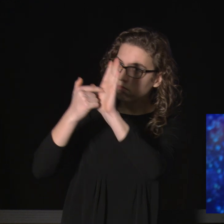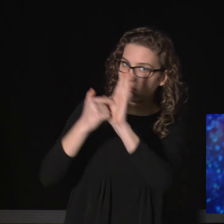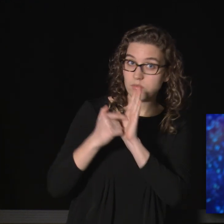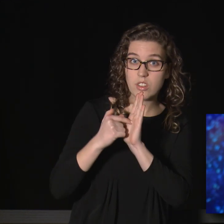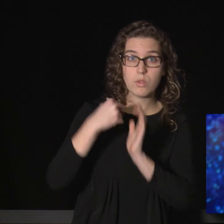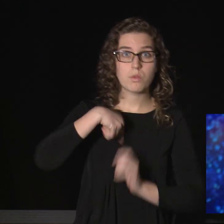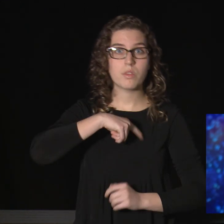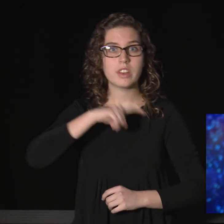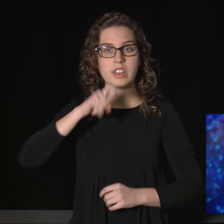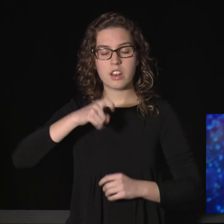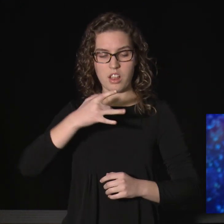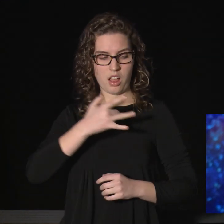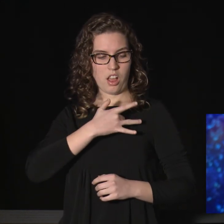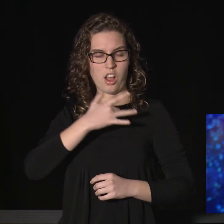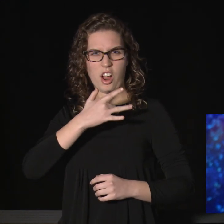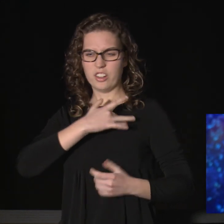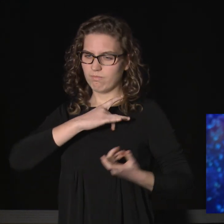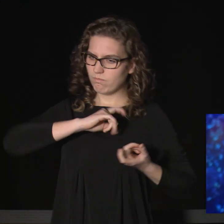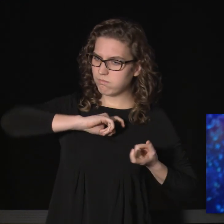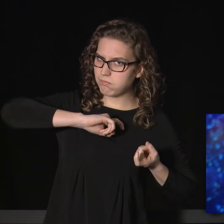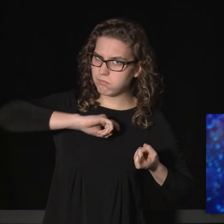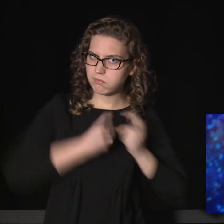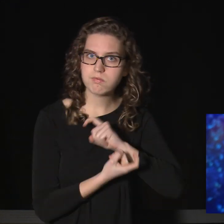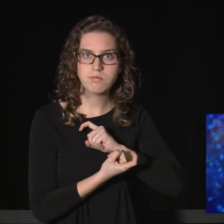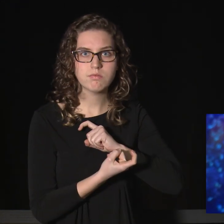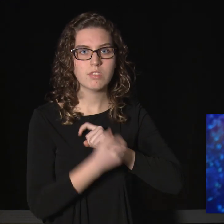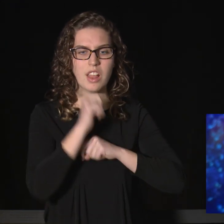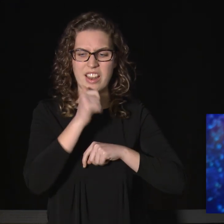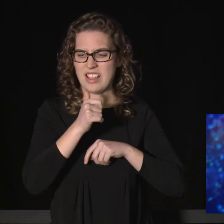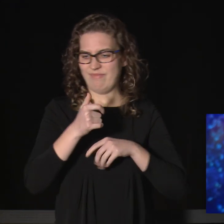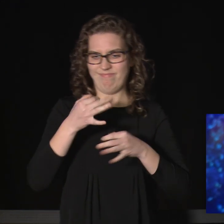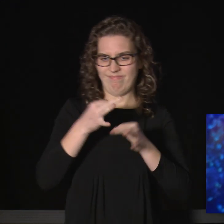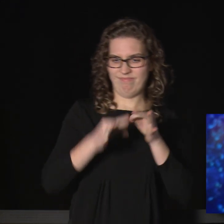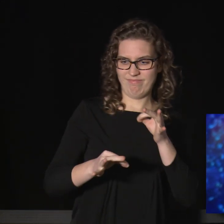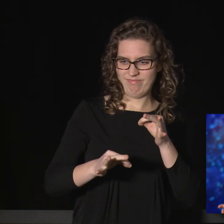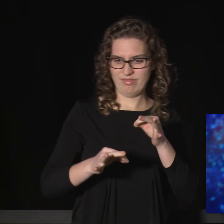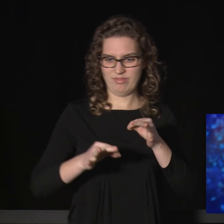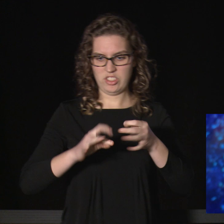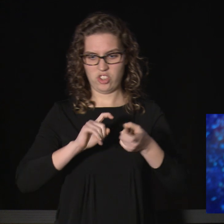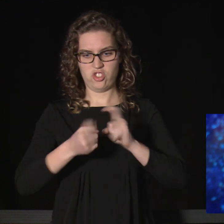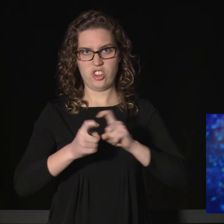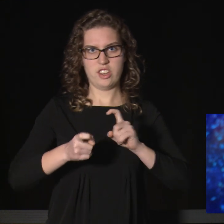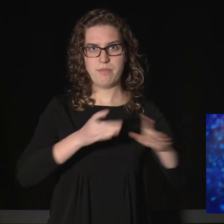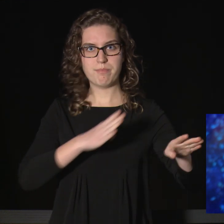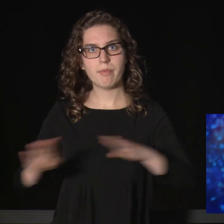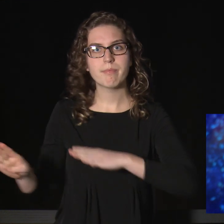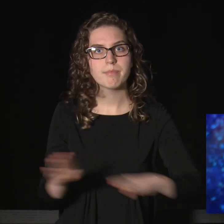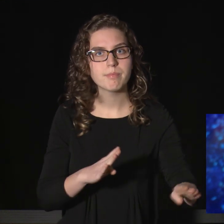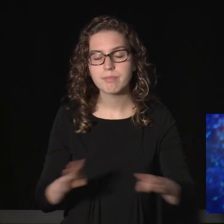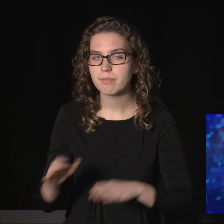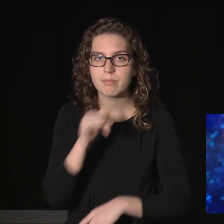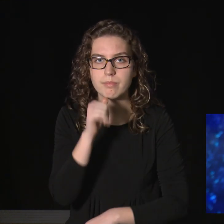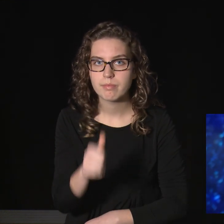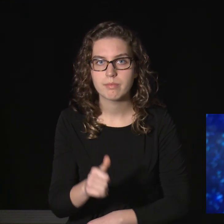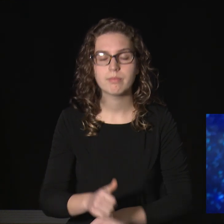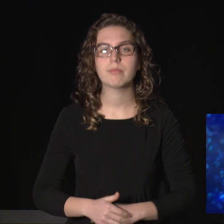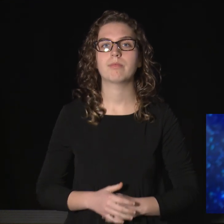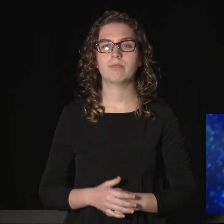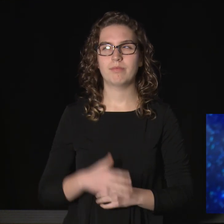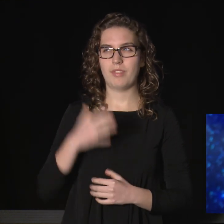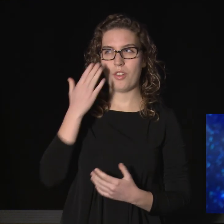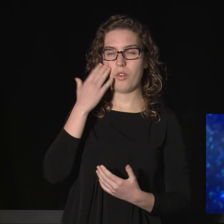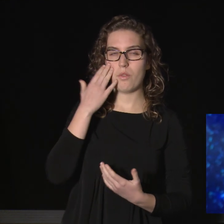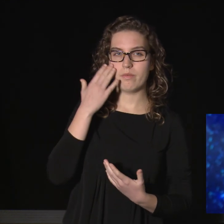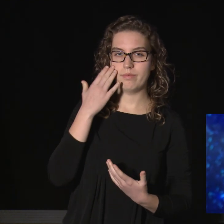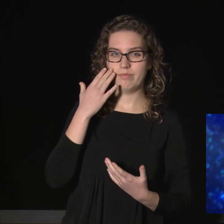need heart-level transformation, not merely an adjustment in behavior. You know,